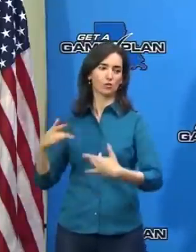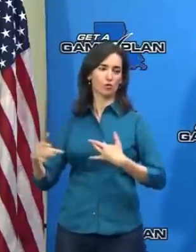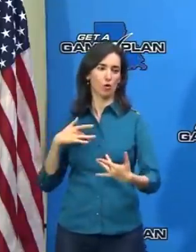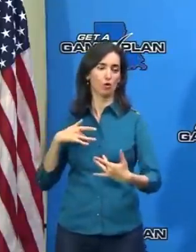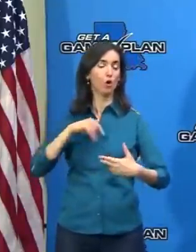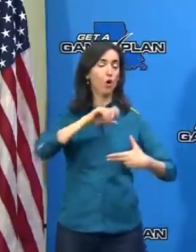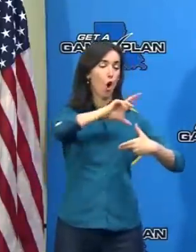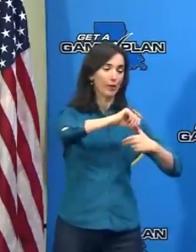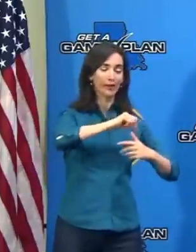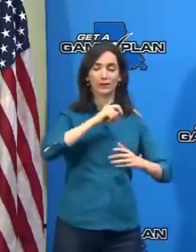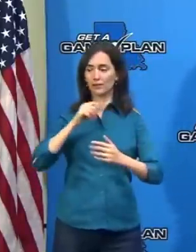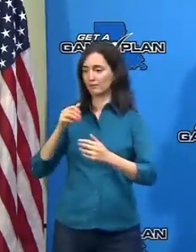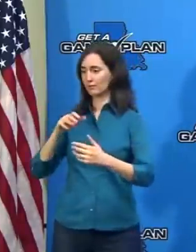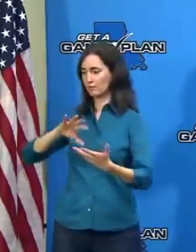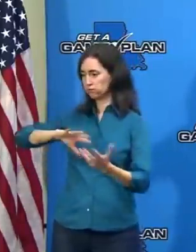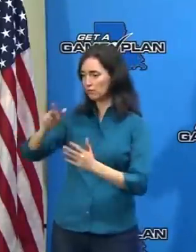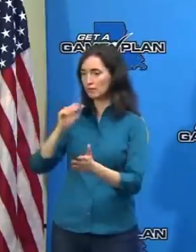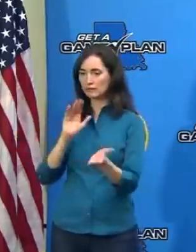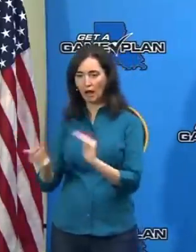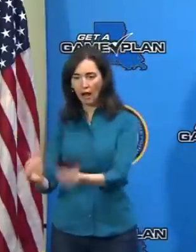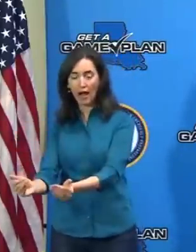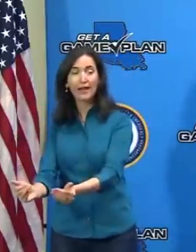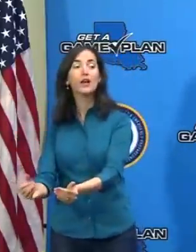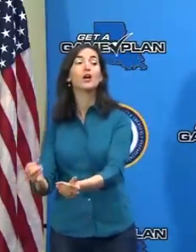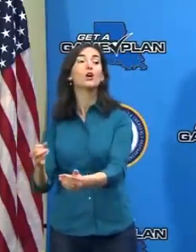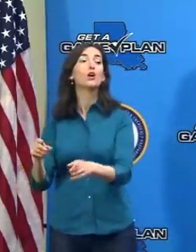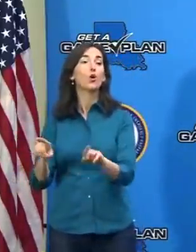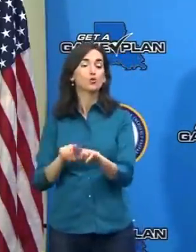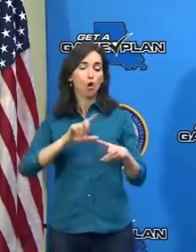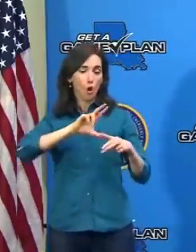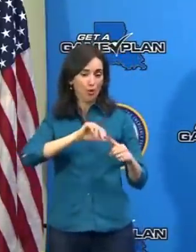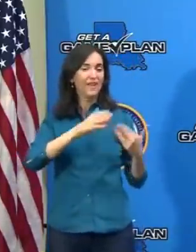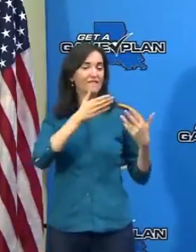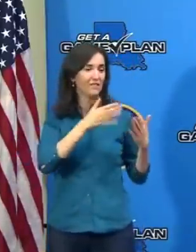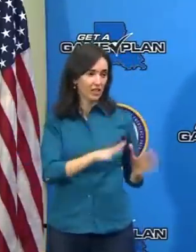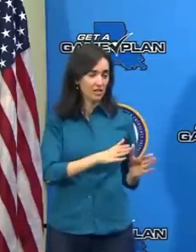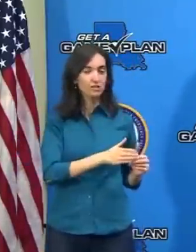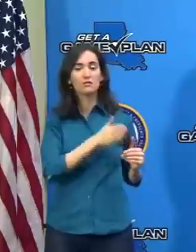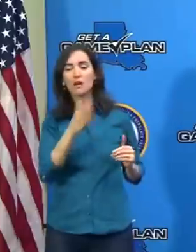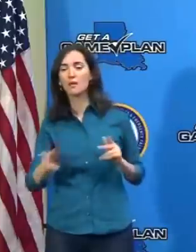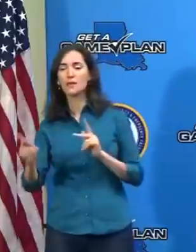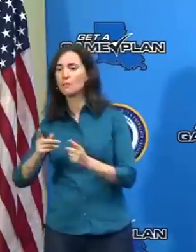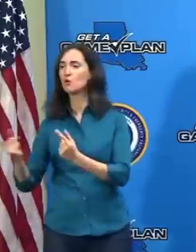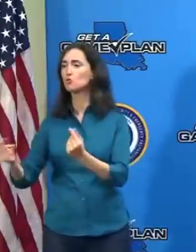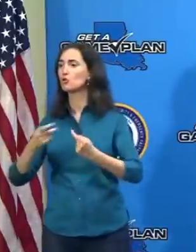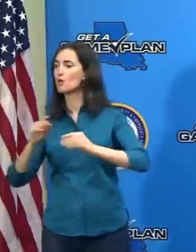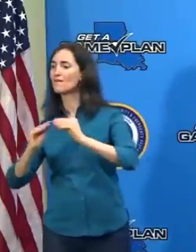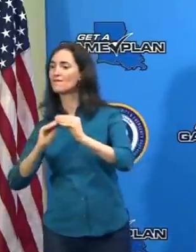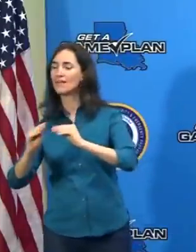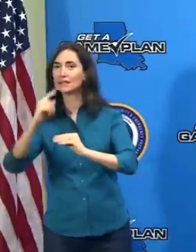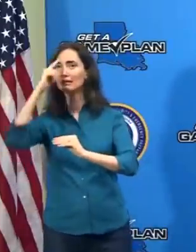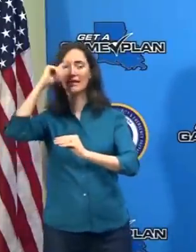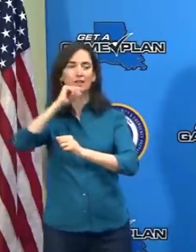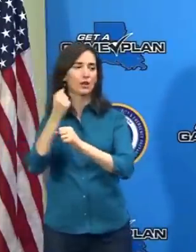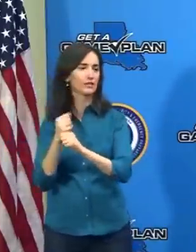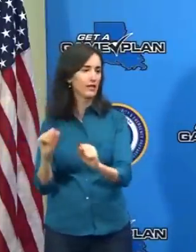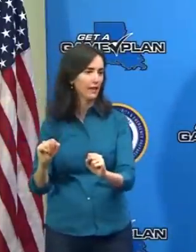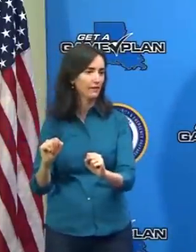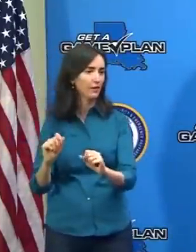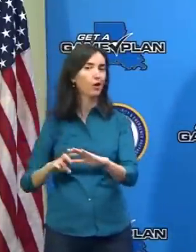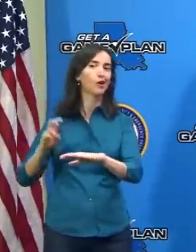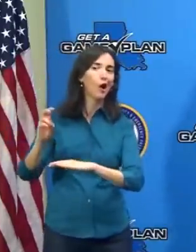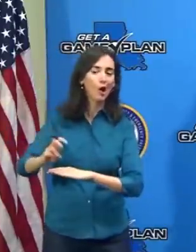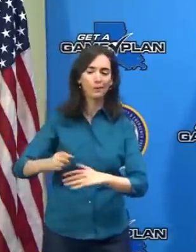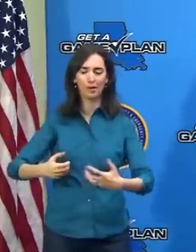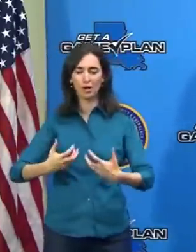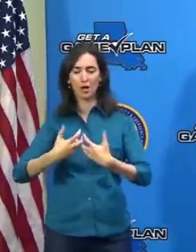of the storm and an indirect result of people not being safety conscious as they use their generators or